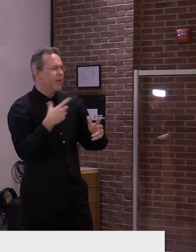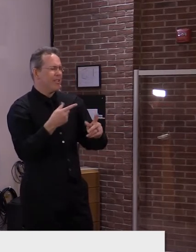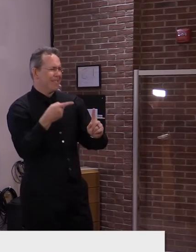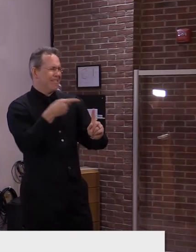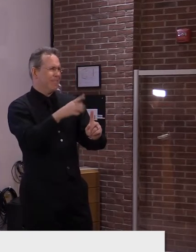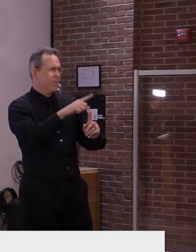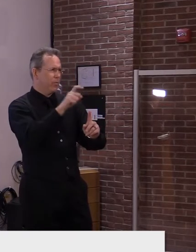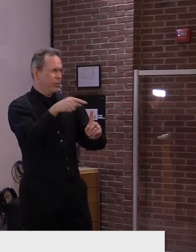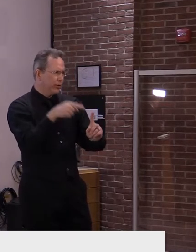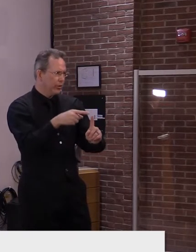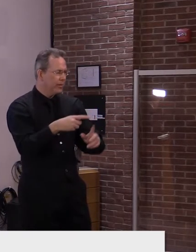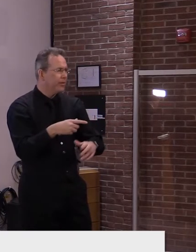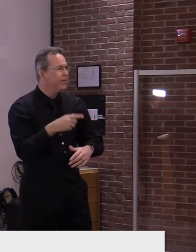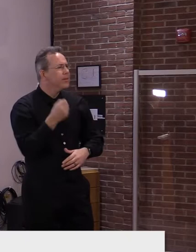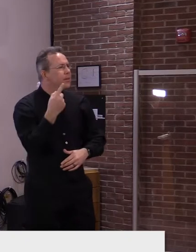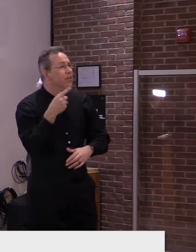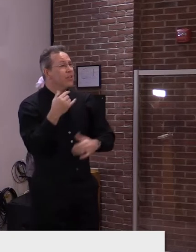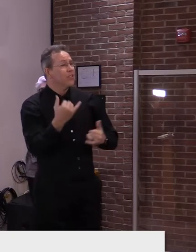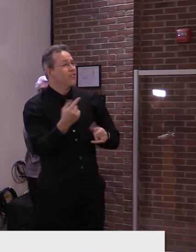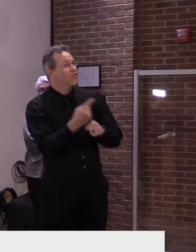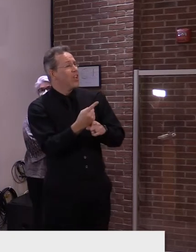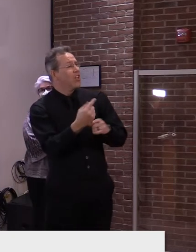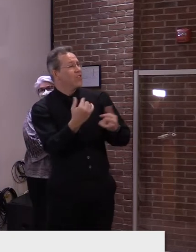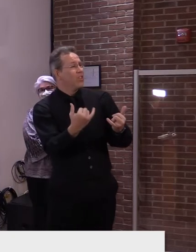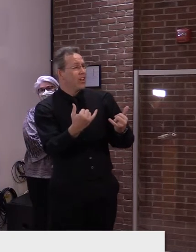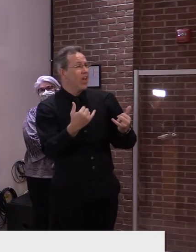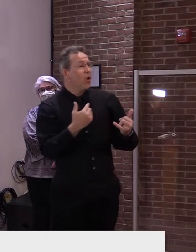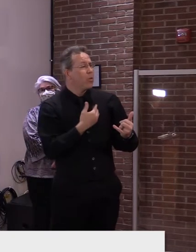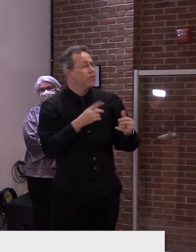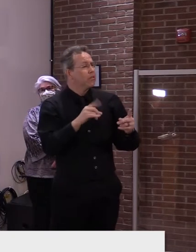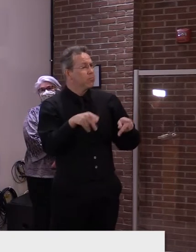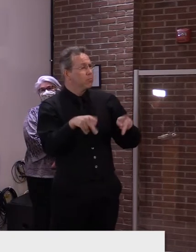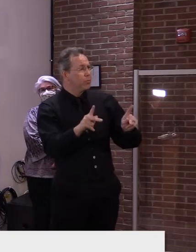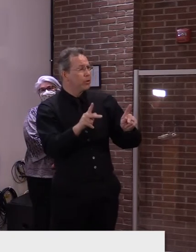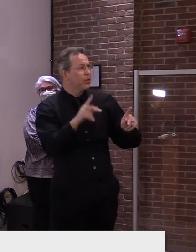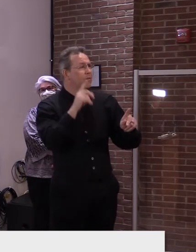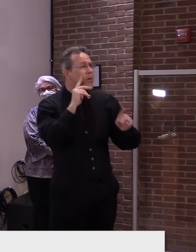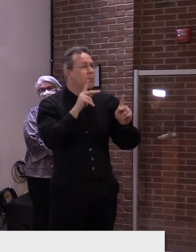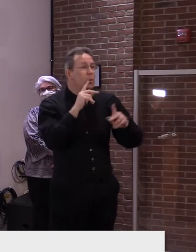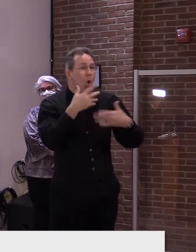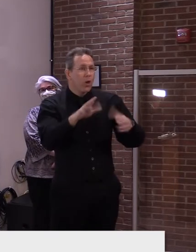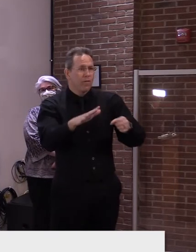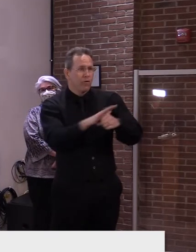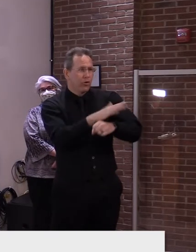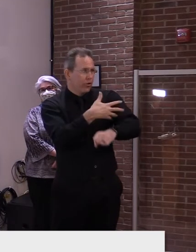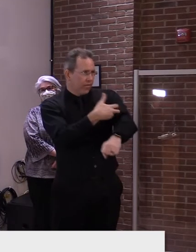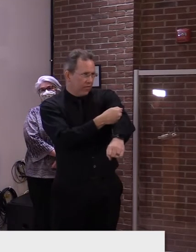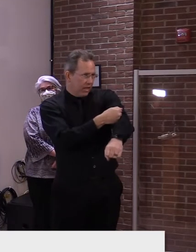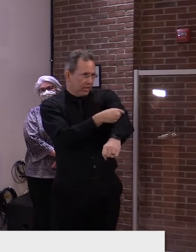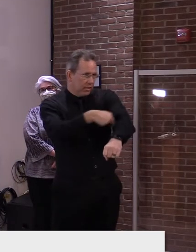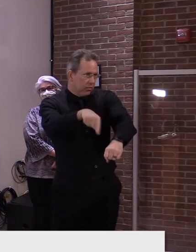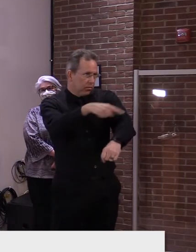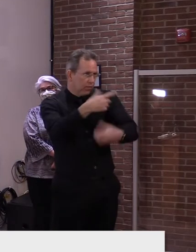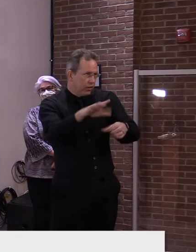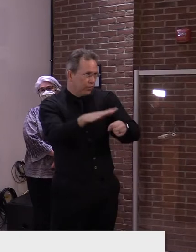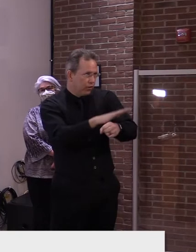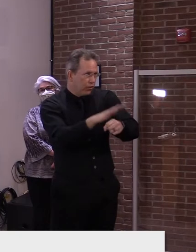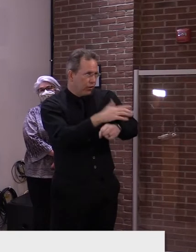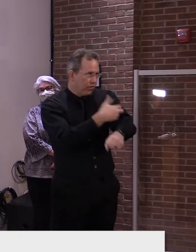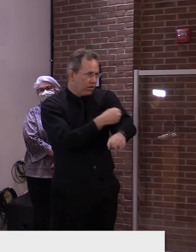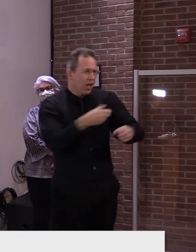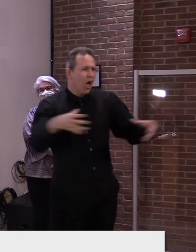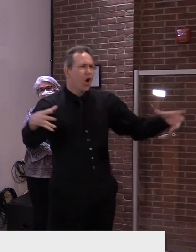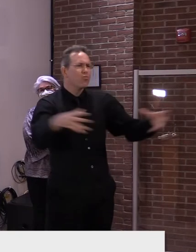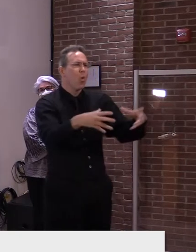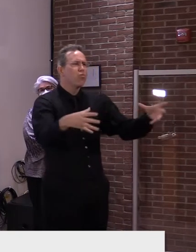fully vaccinated individuals to gather in a home. And our business operating guidance